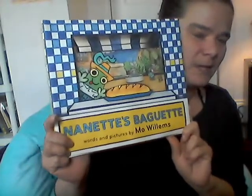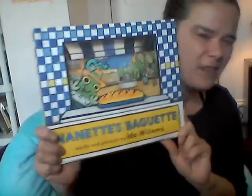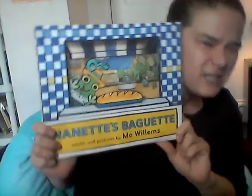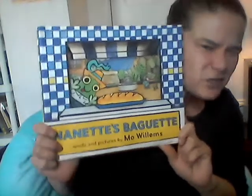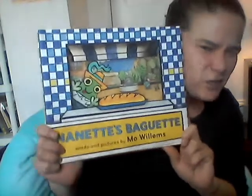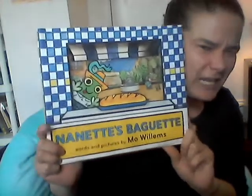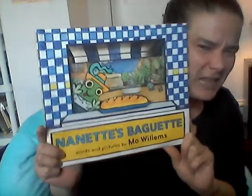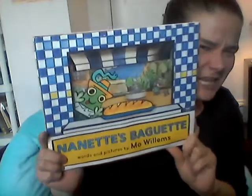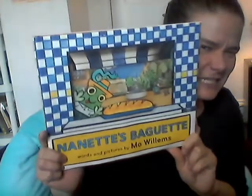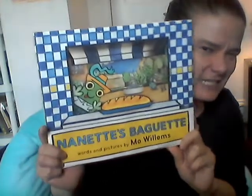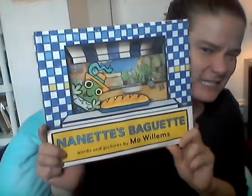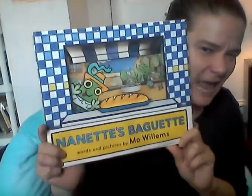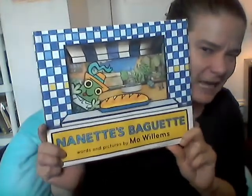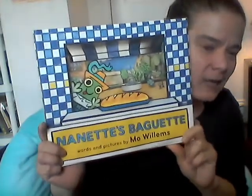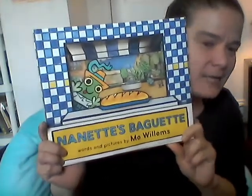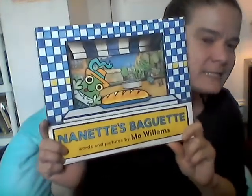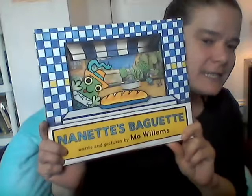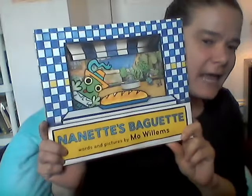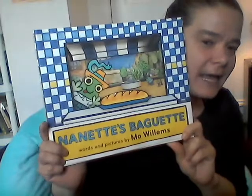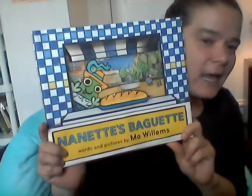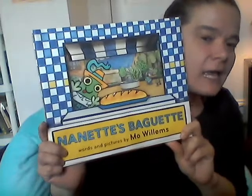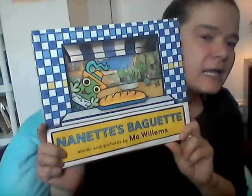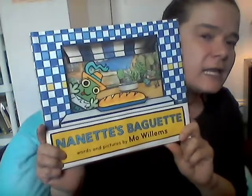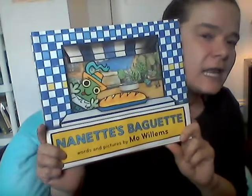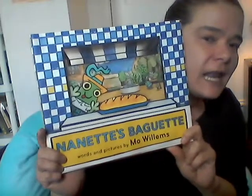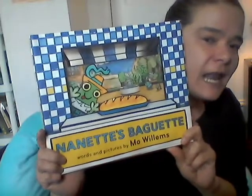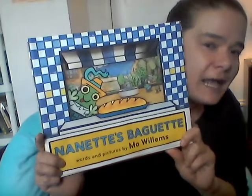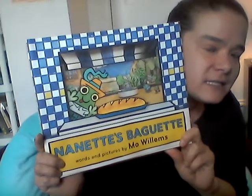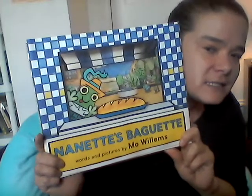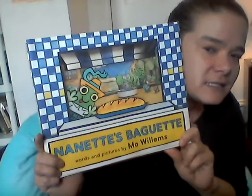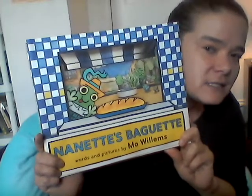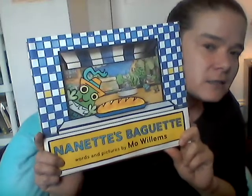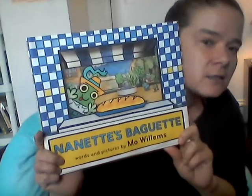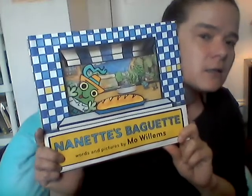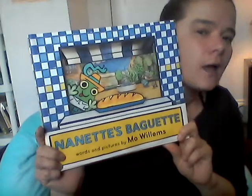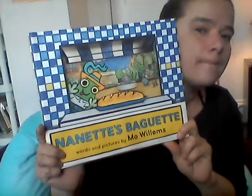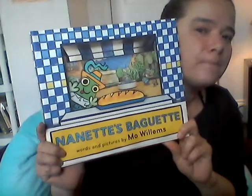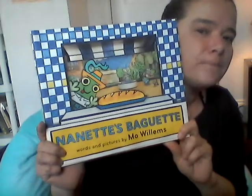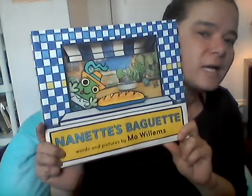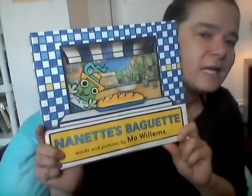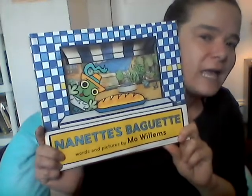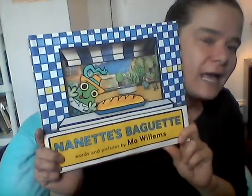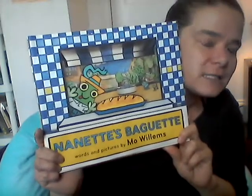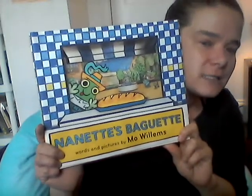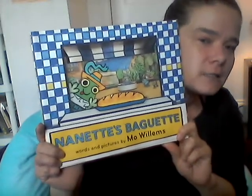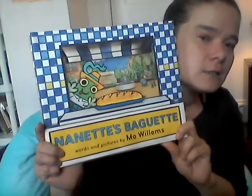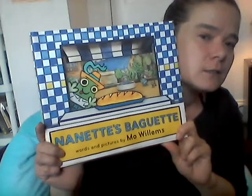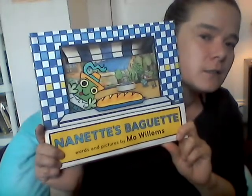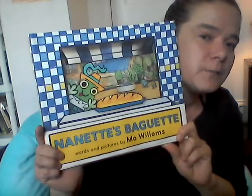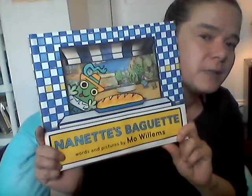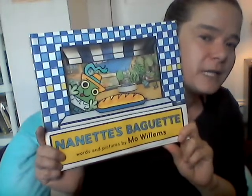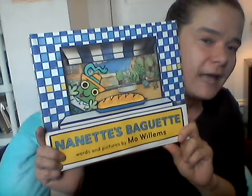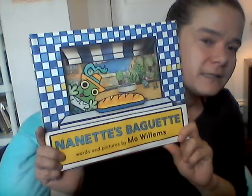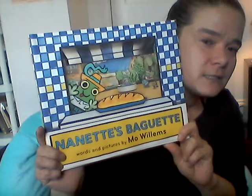That's a tricky thing to say. Say, Nanette's Baguette. Baguette.